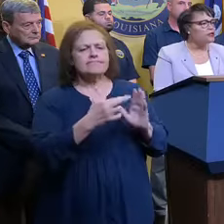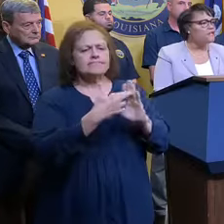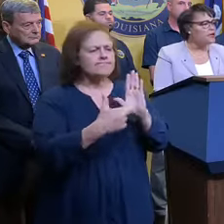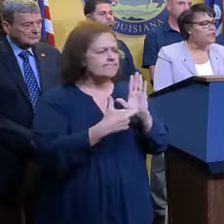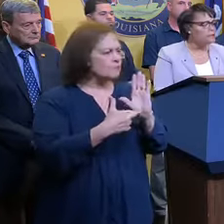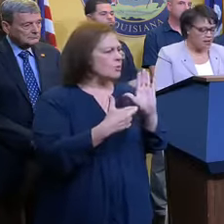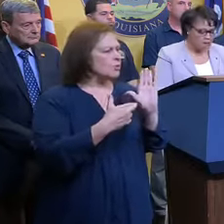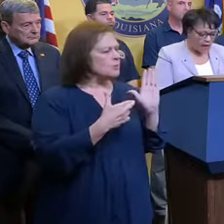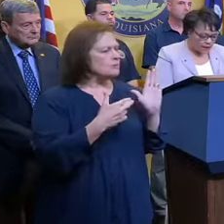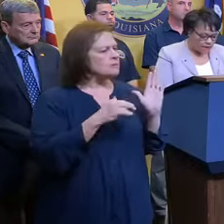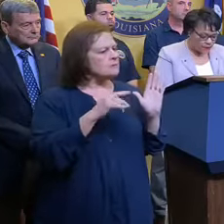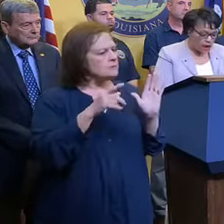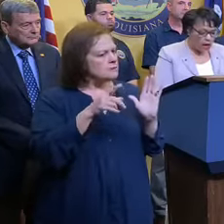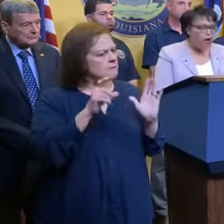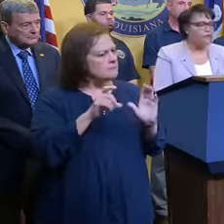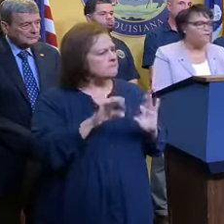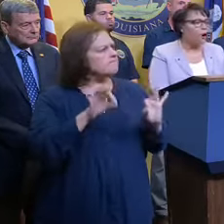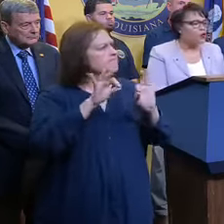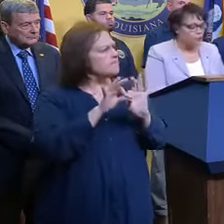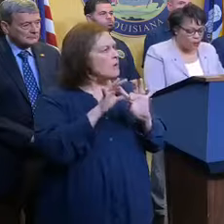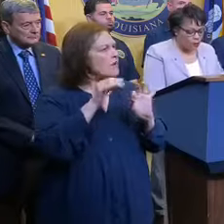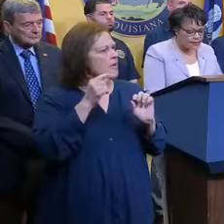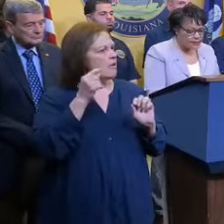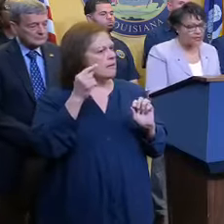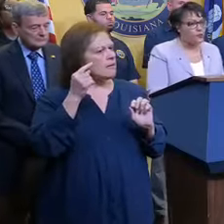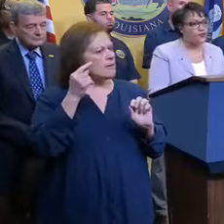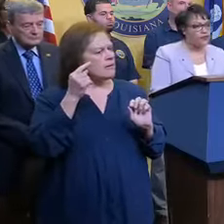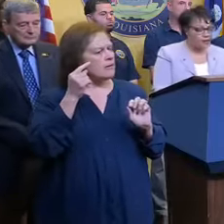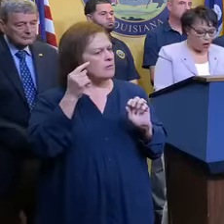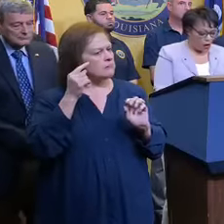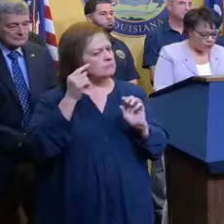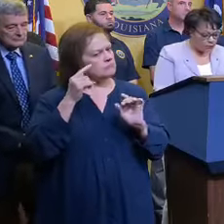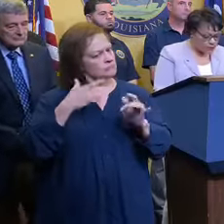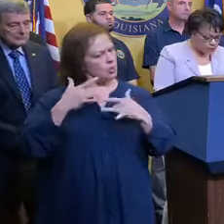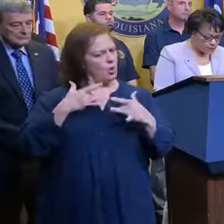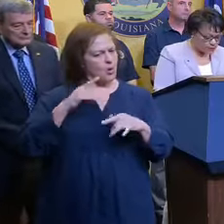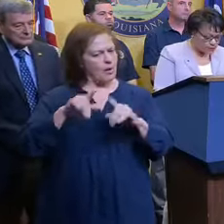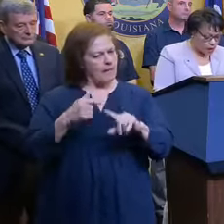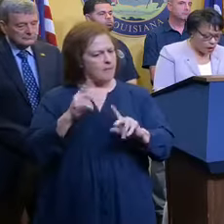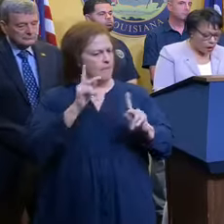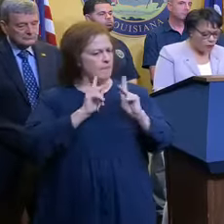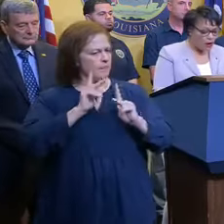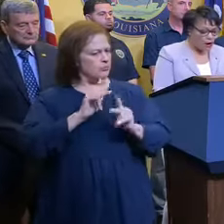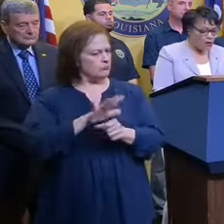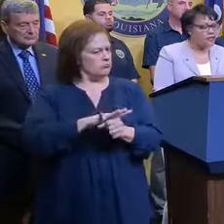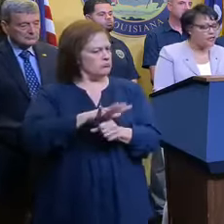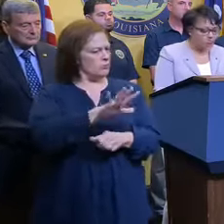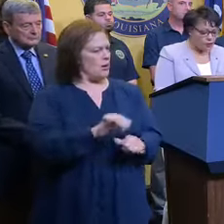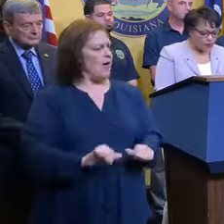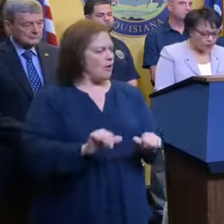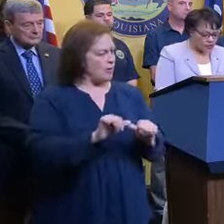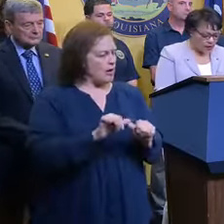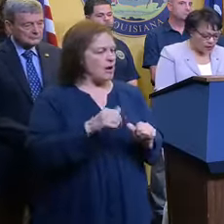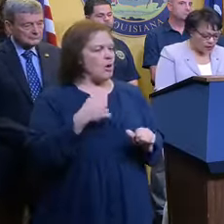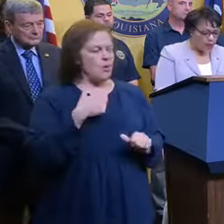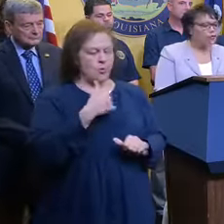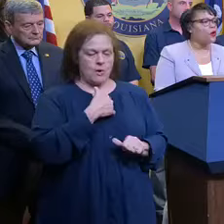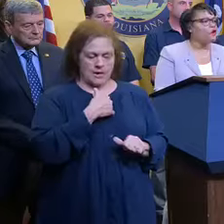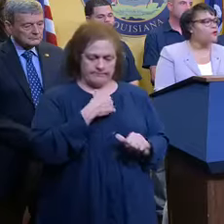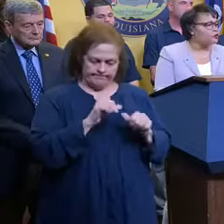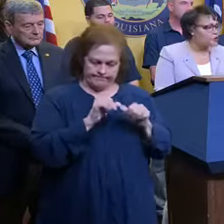That really means being mindful of the vulnerable residents within our community. We are continuing to reach